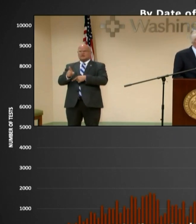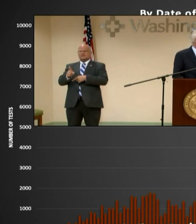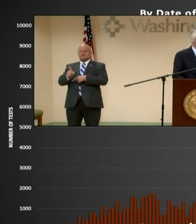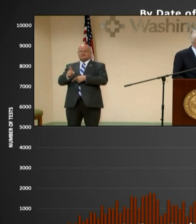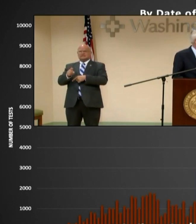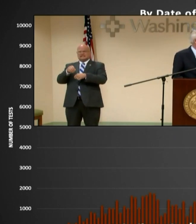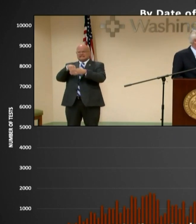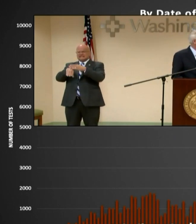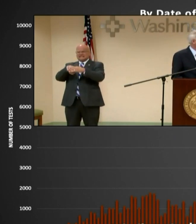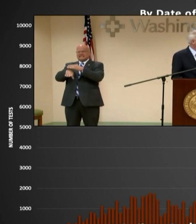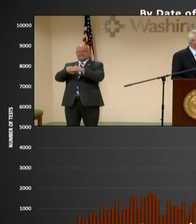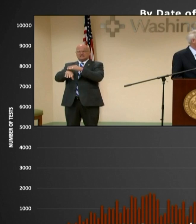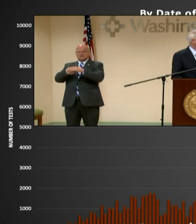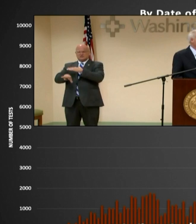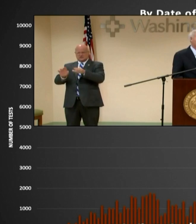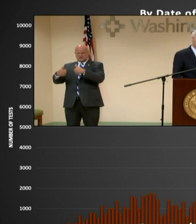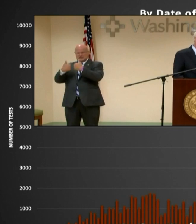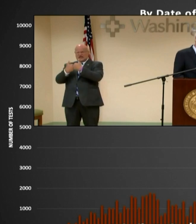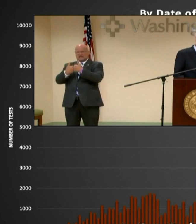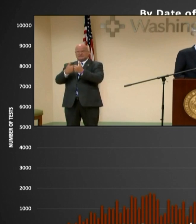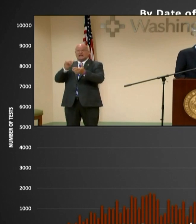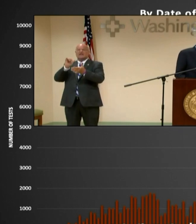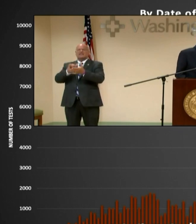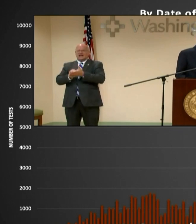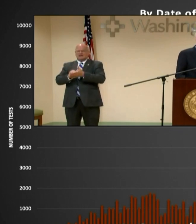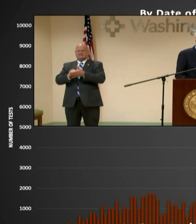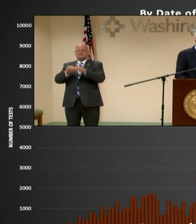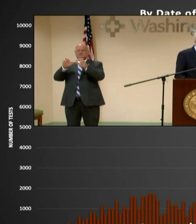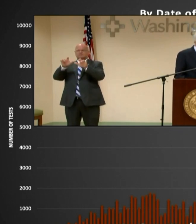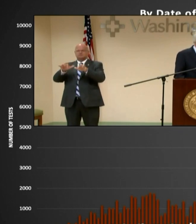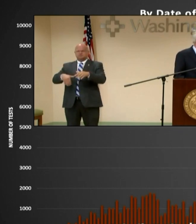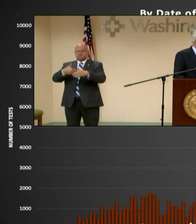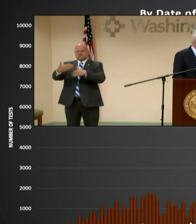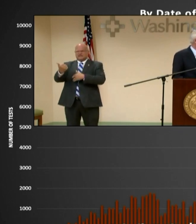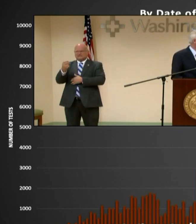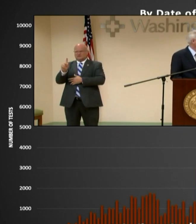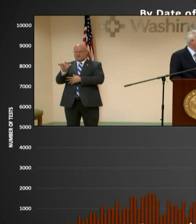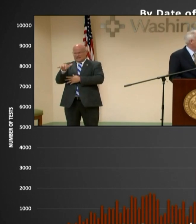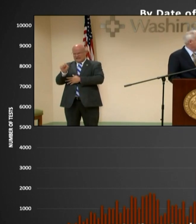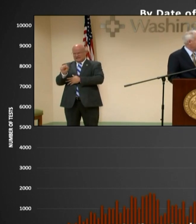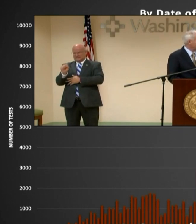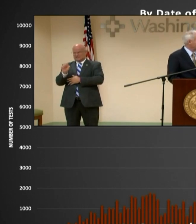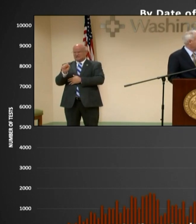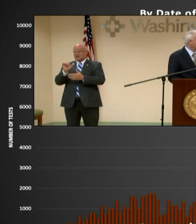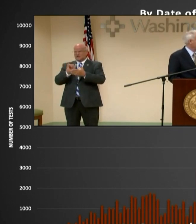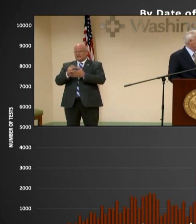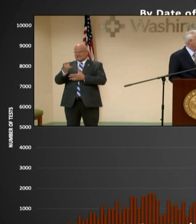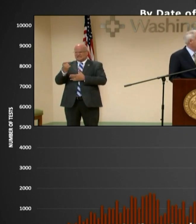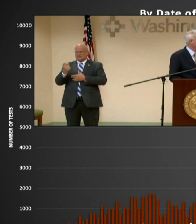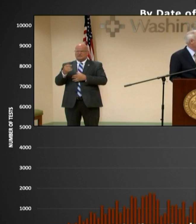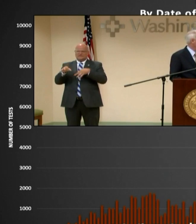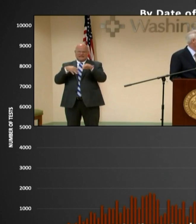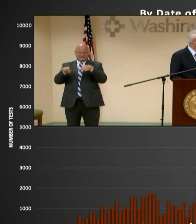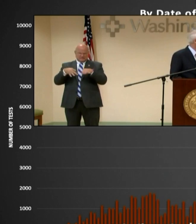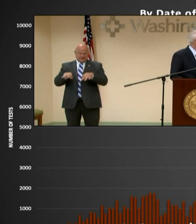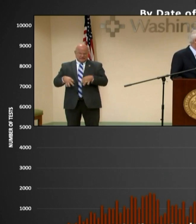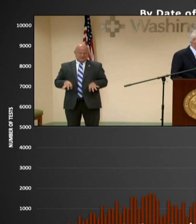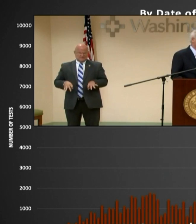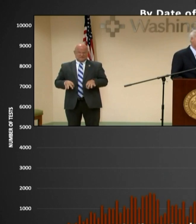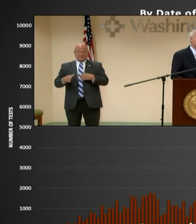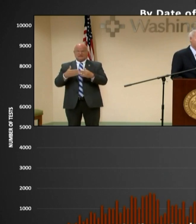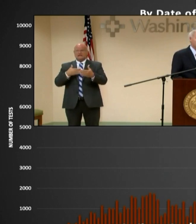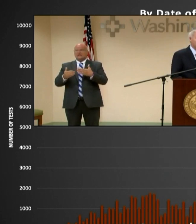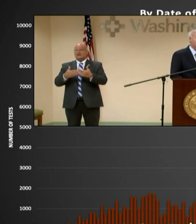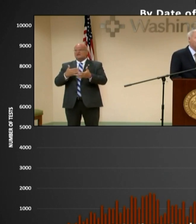entry challenge that we had. Those will be entered probably in the coming days, and so that's a little bit of the explanation.